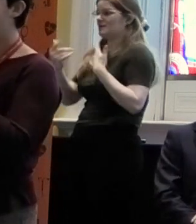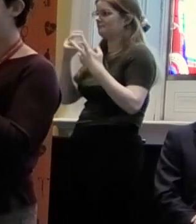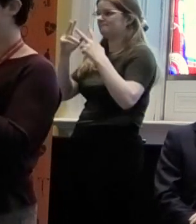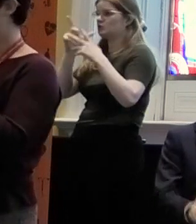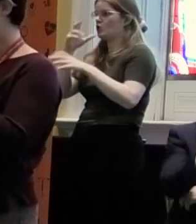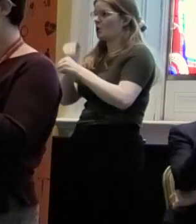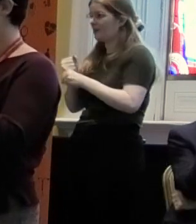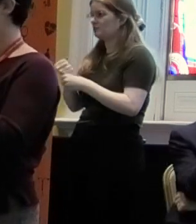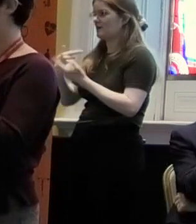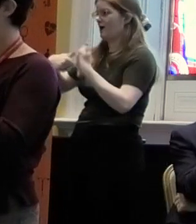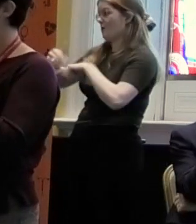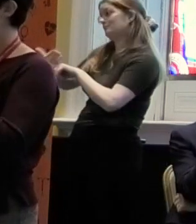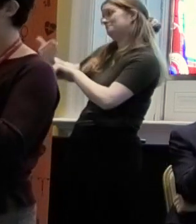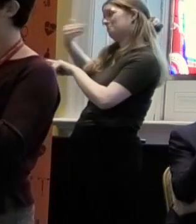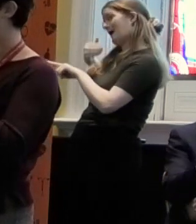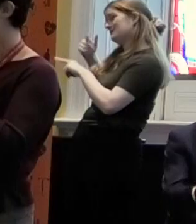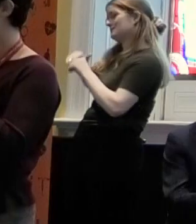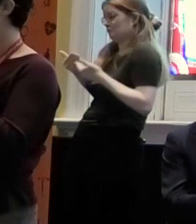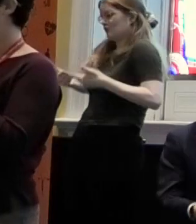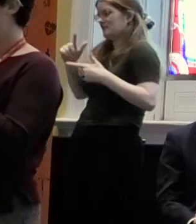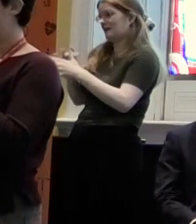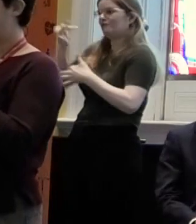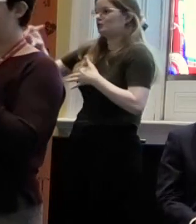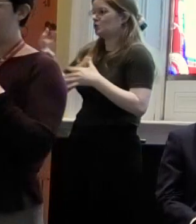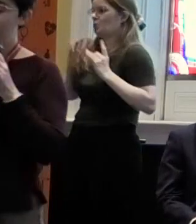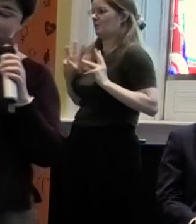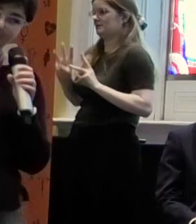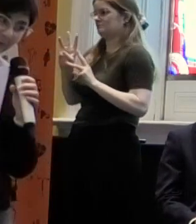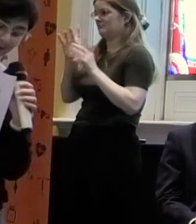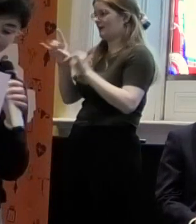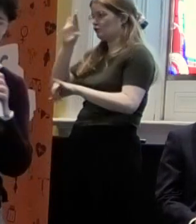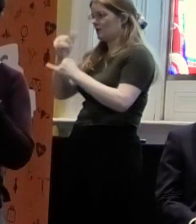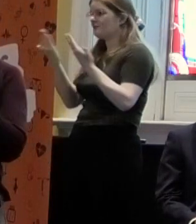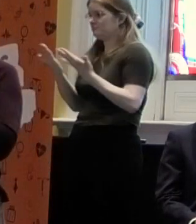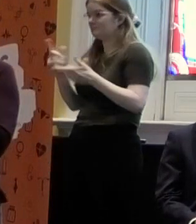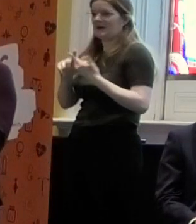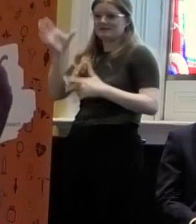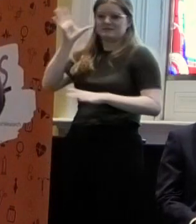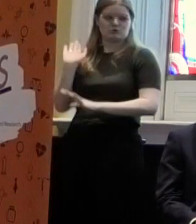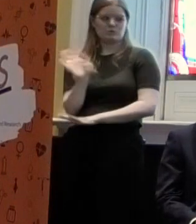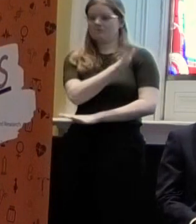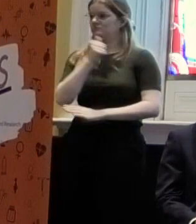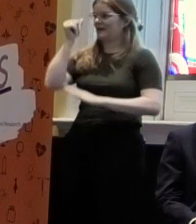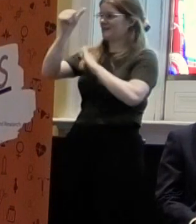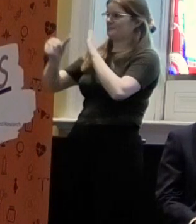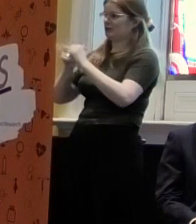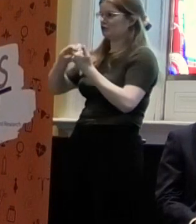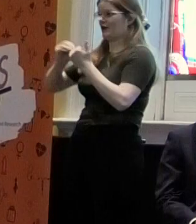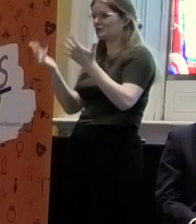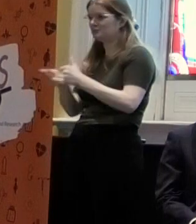the past, the present, and the future of women's health, and hearing from incredible experts who are shaping that